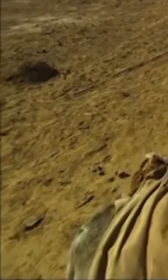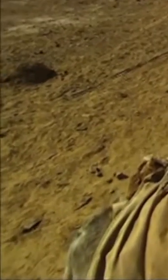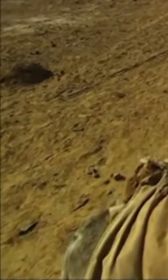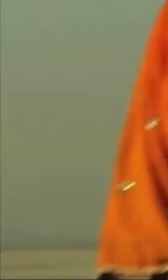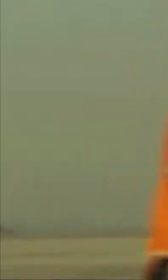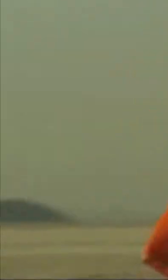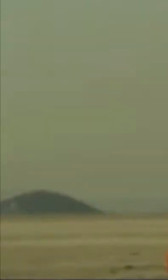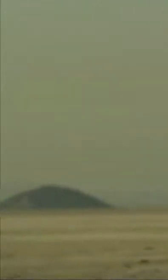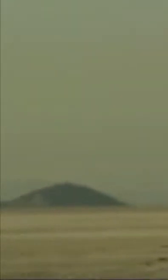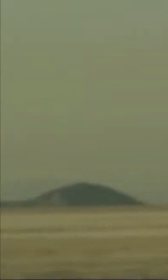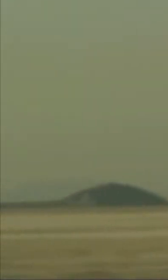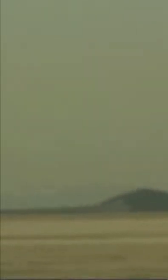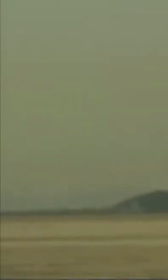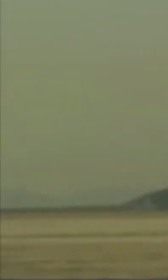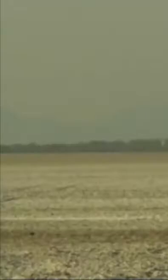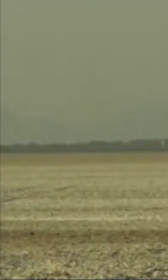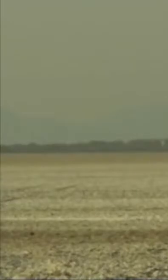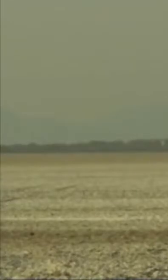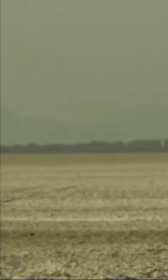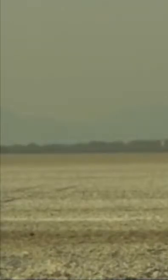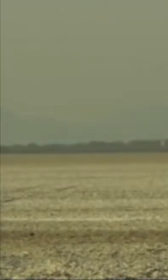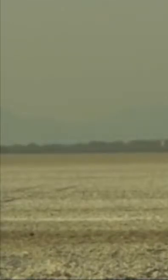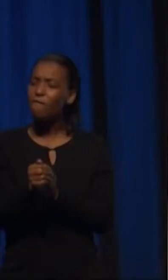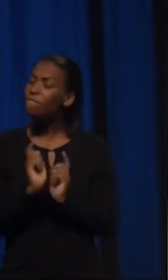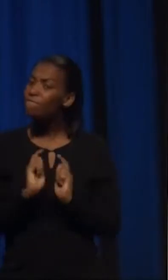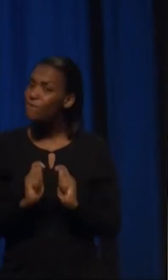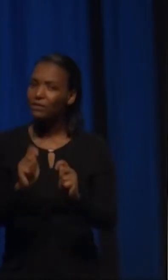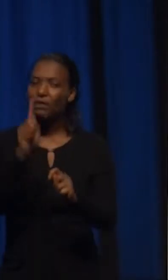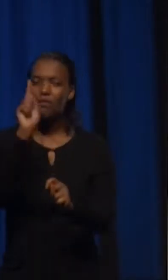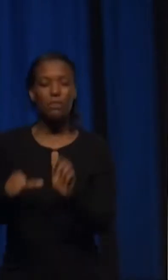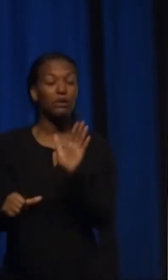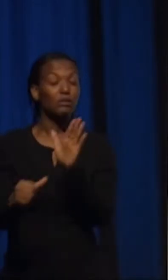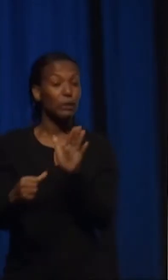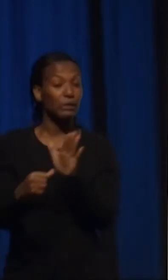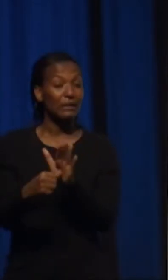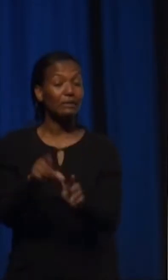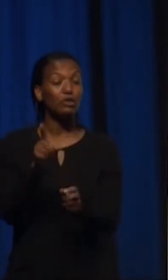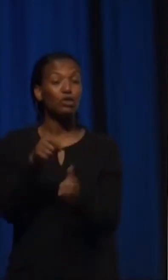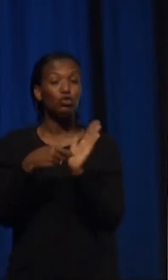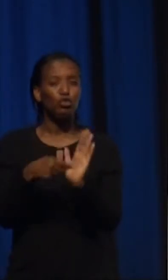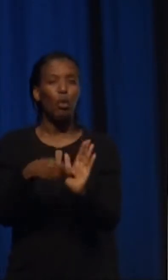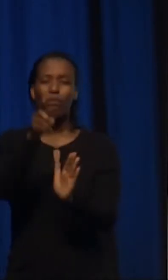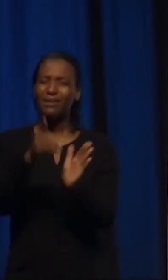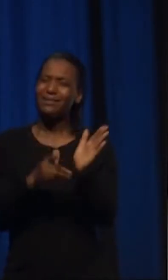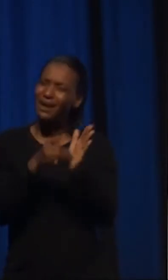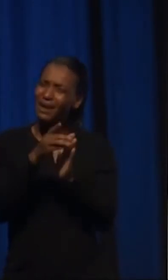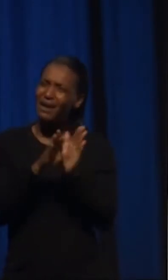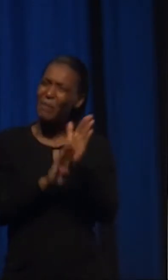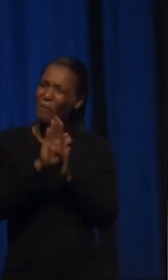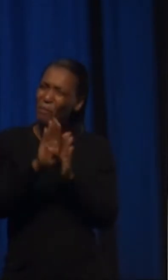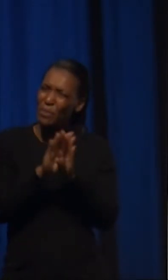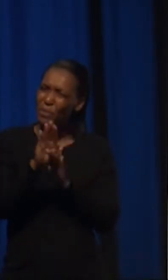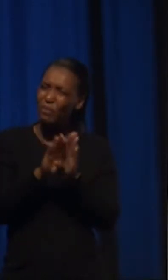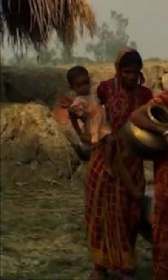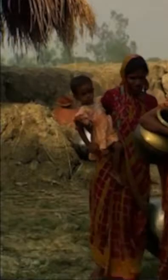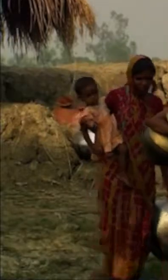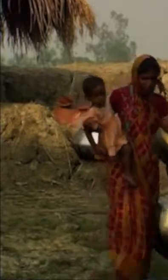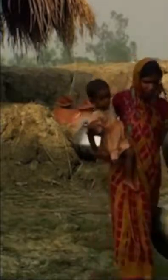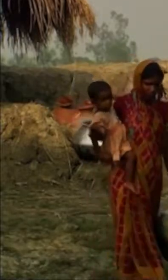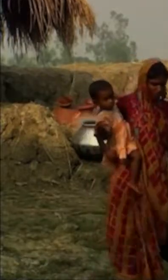world leaders to urgently prioritize the improvement of access